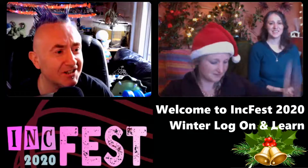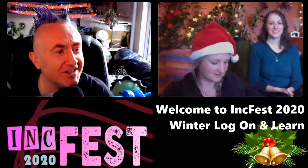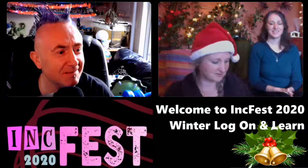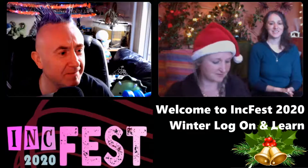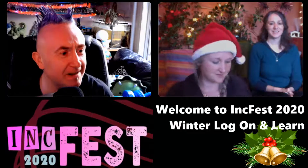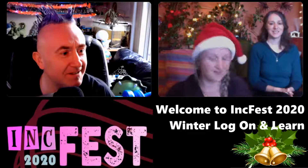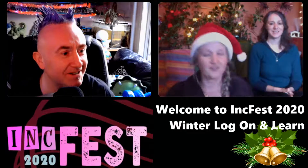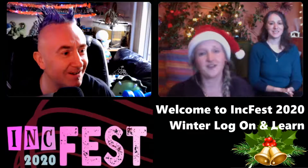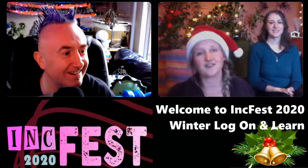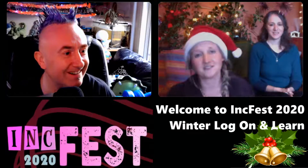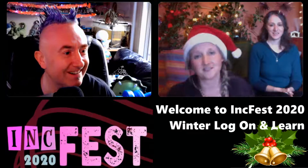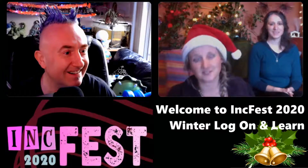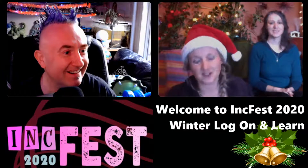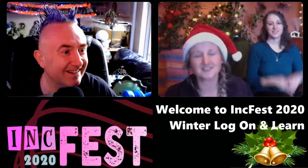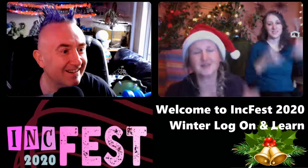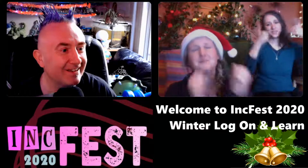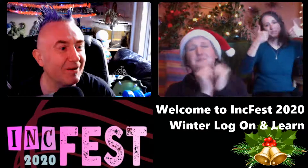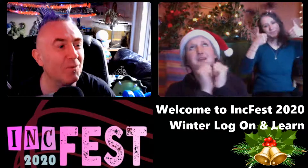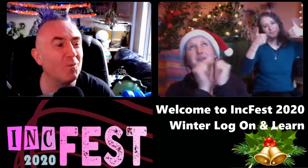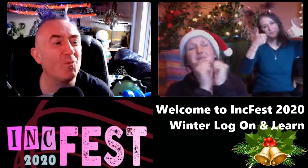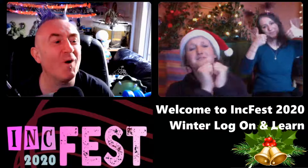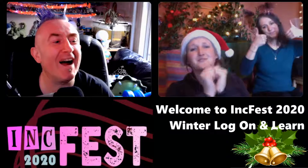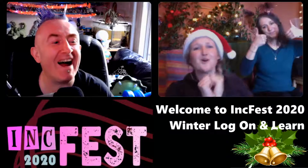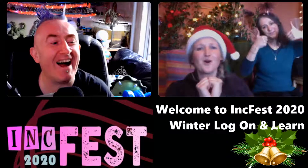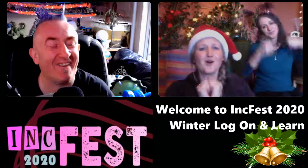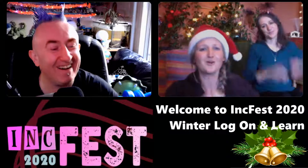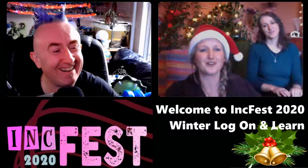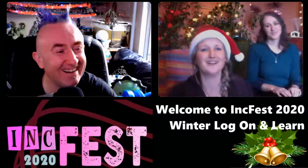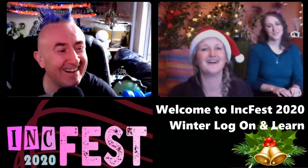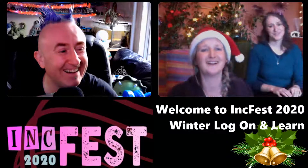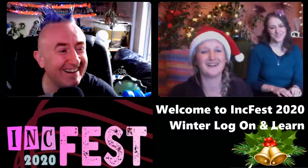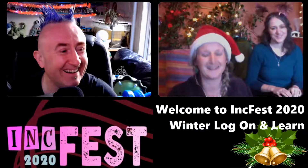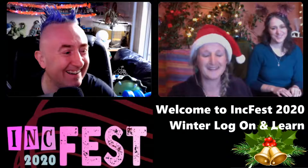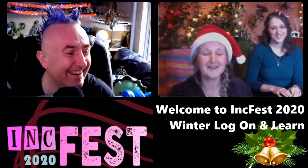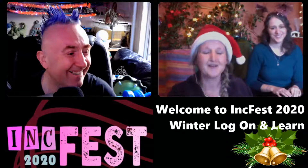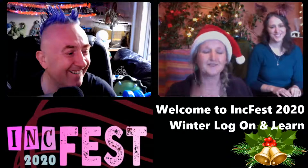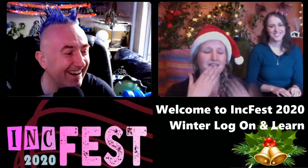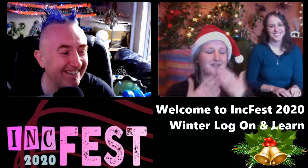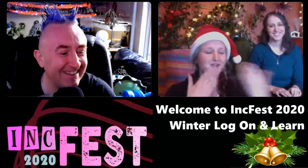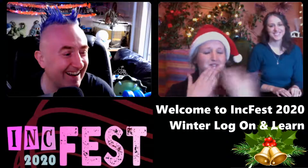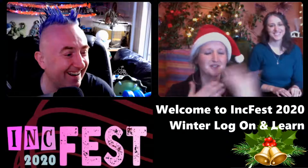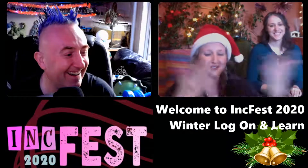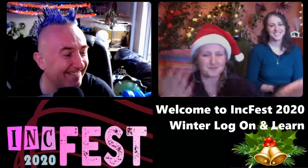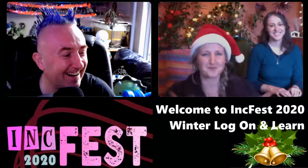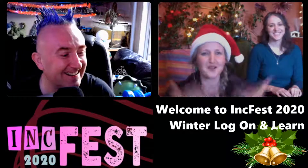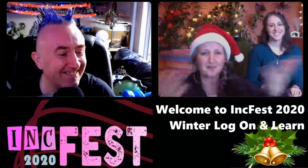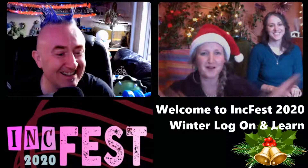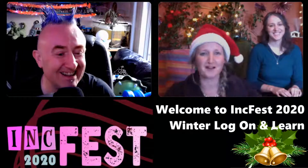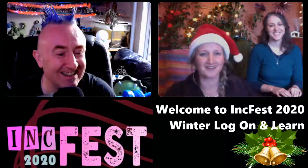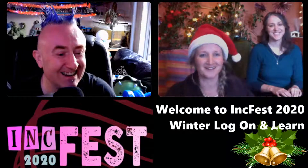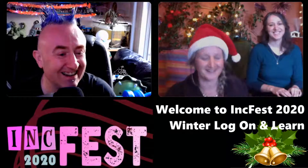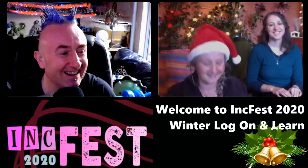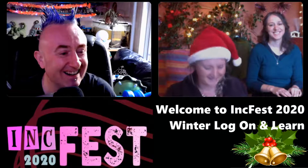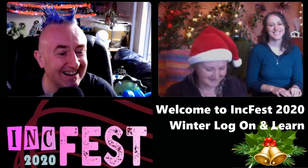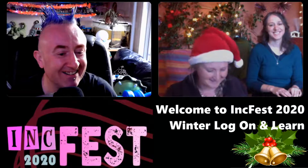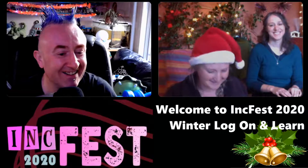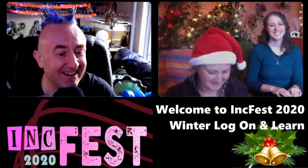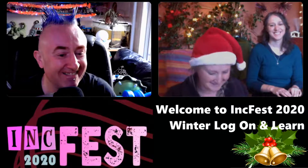Justin Bieber song? Justin Bieber song. Right up to date. I love that. It's fantastic. Let's have a look at the video.